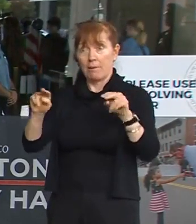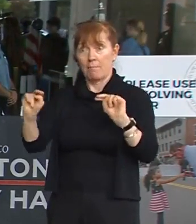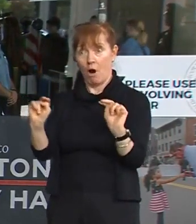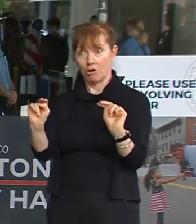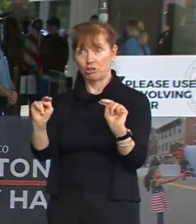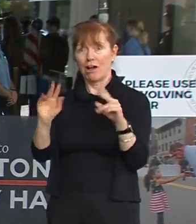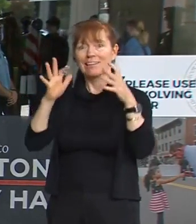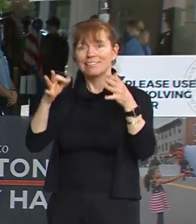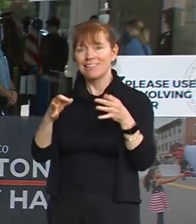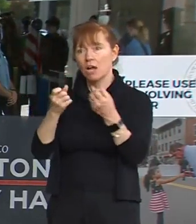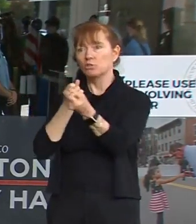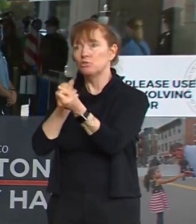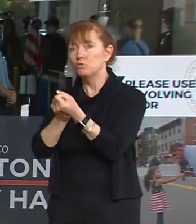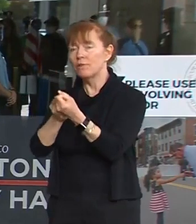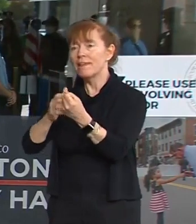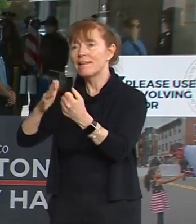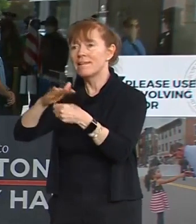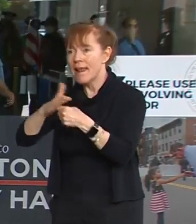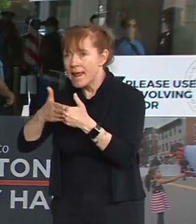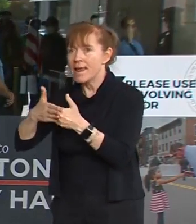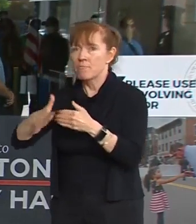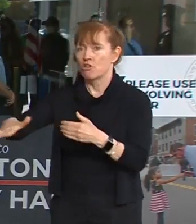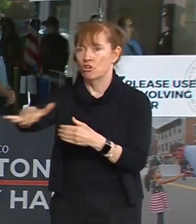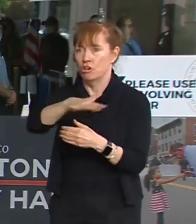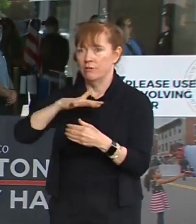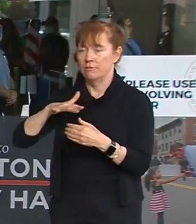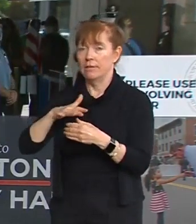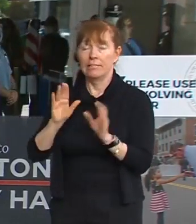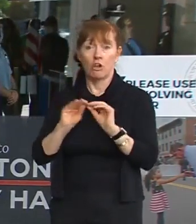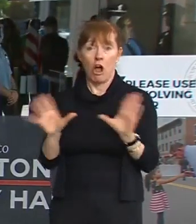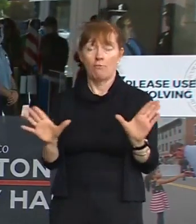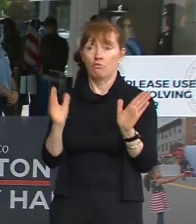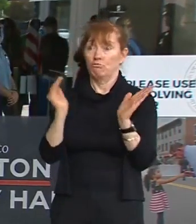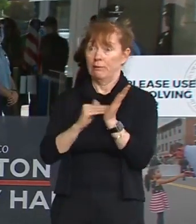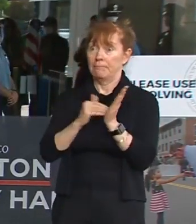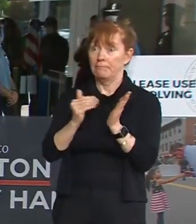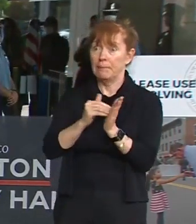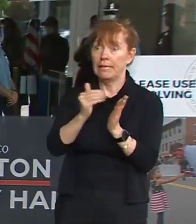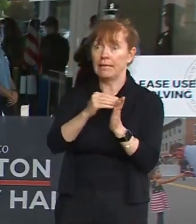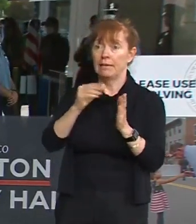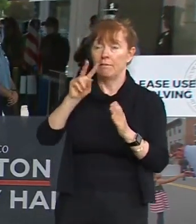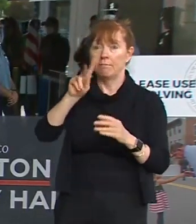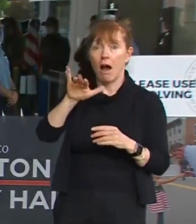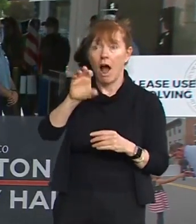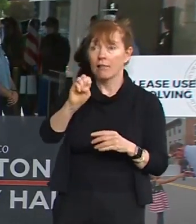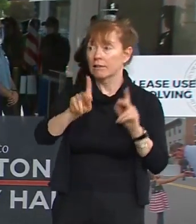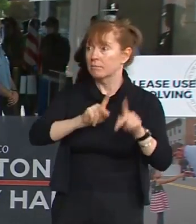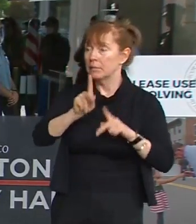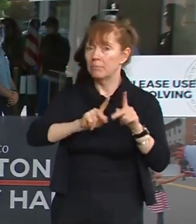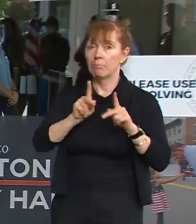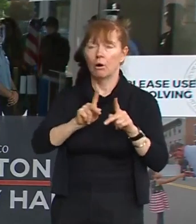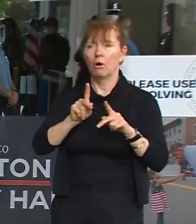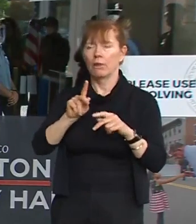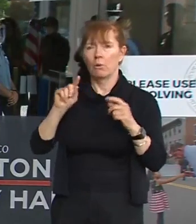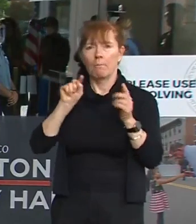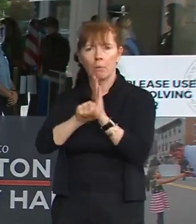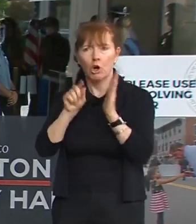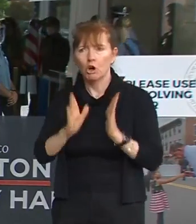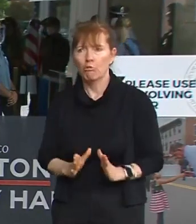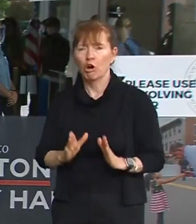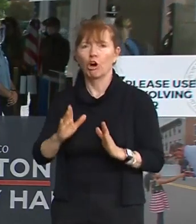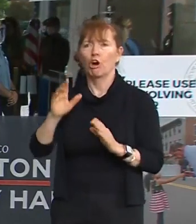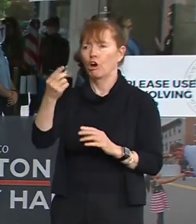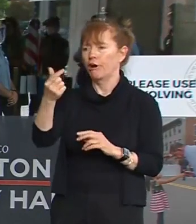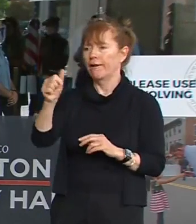So, it's quite obvious that repeat violent offenders are murderer, gangbangers. There was even one guy released